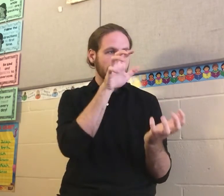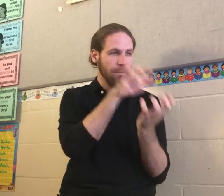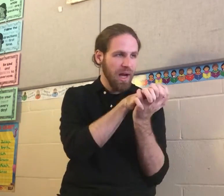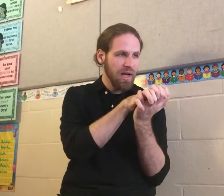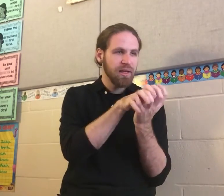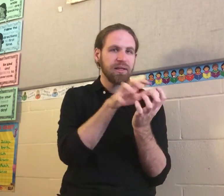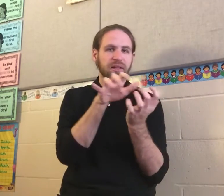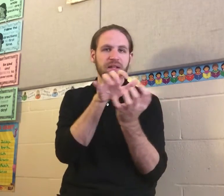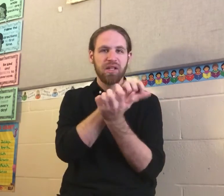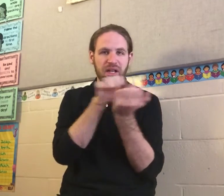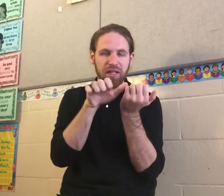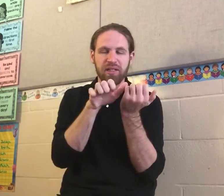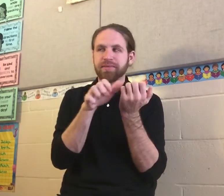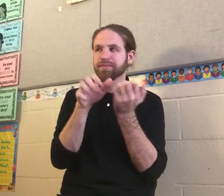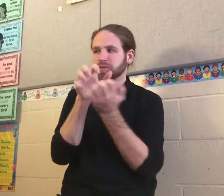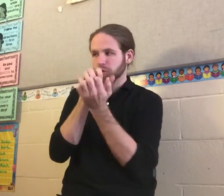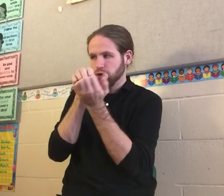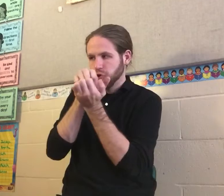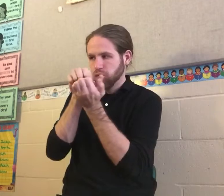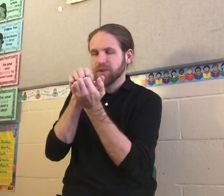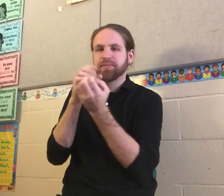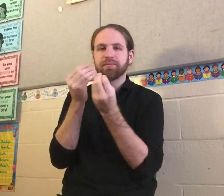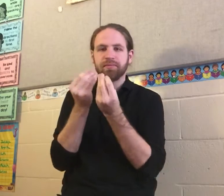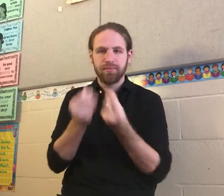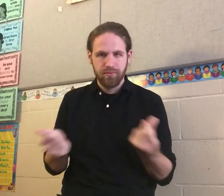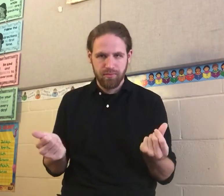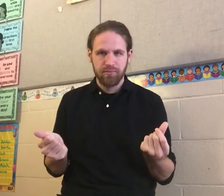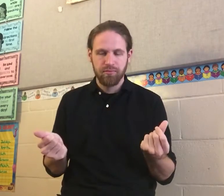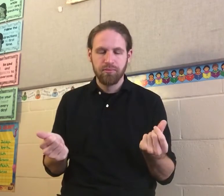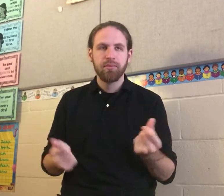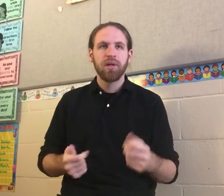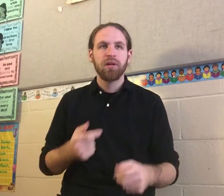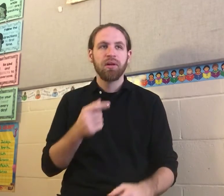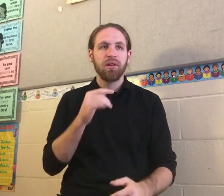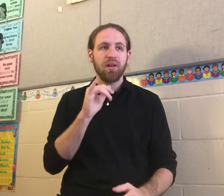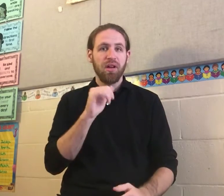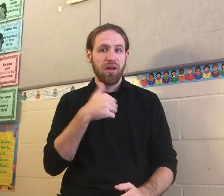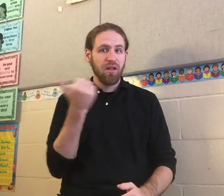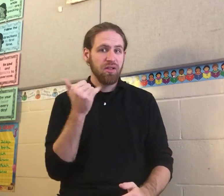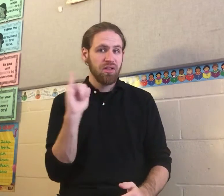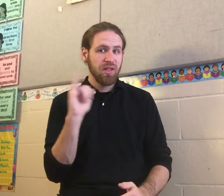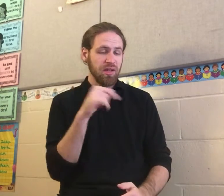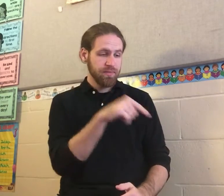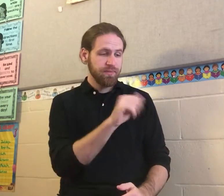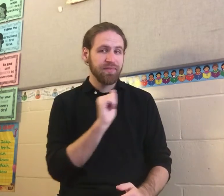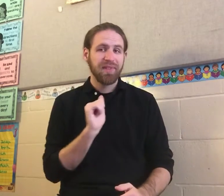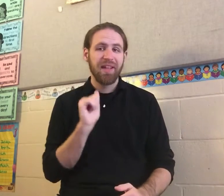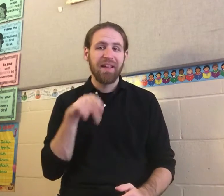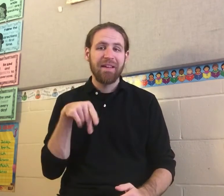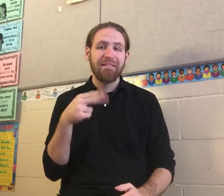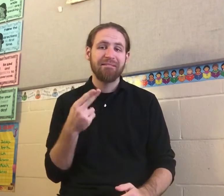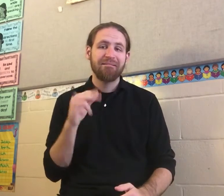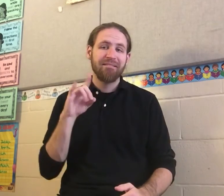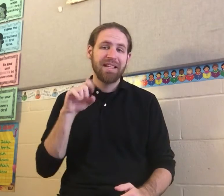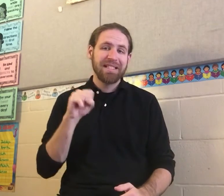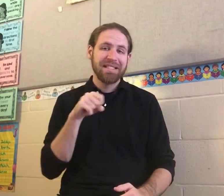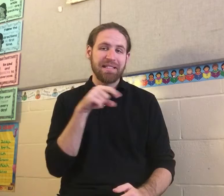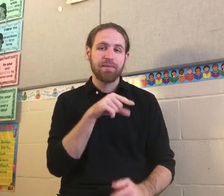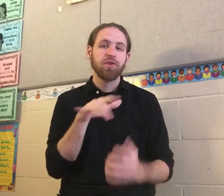well. Other insects, like the tiny aphids that destroy farmers' crops, have mouth parts that look